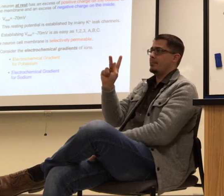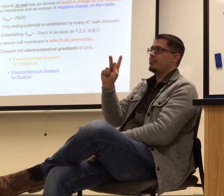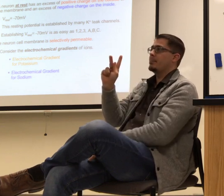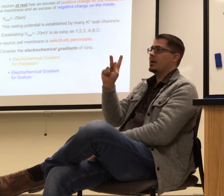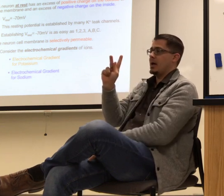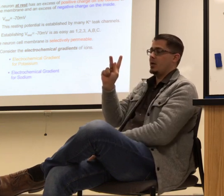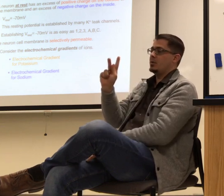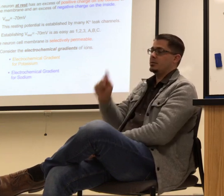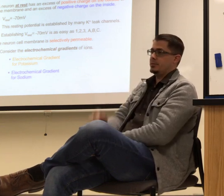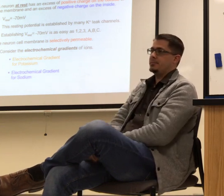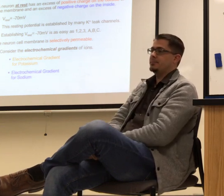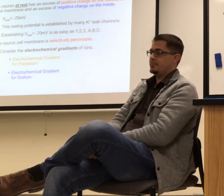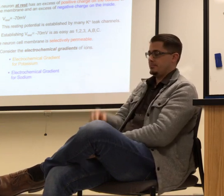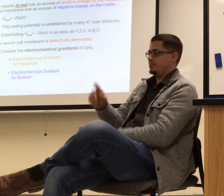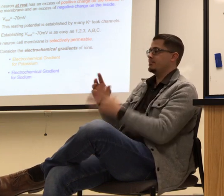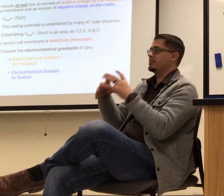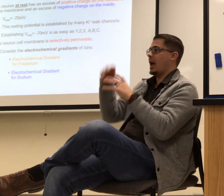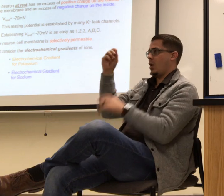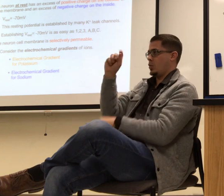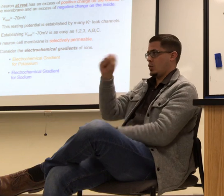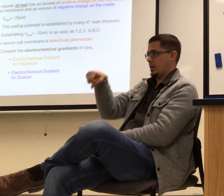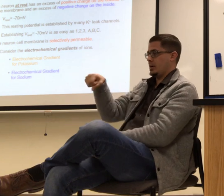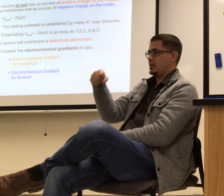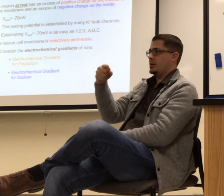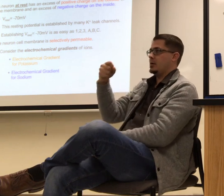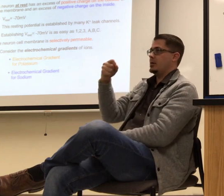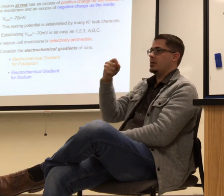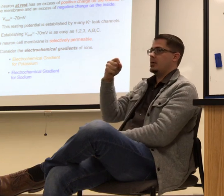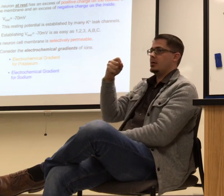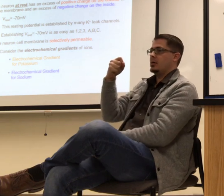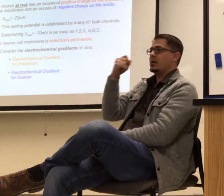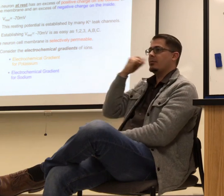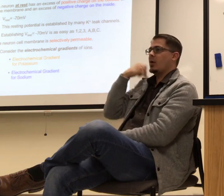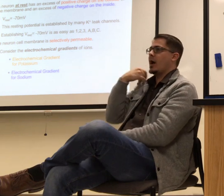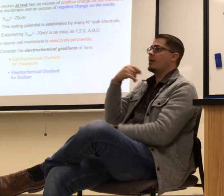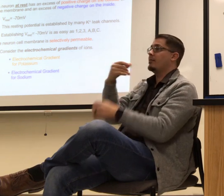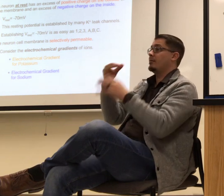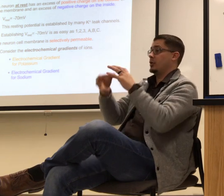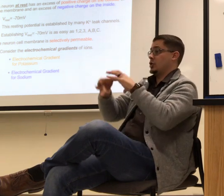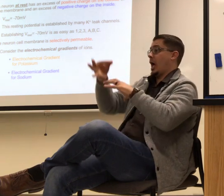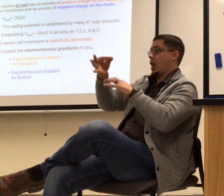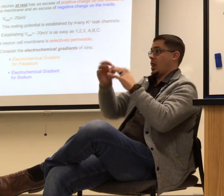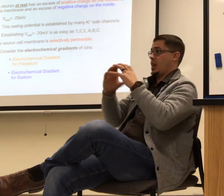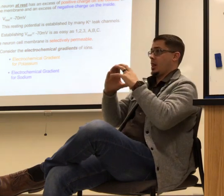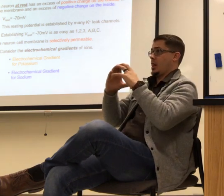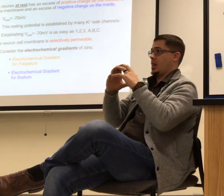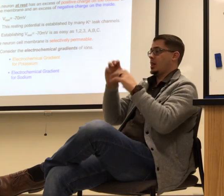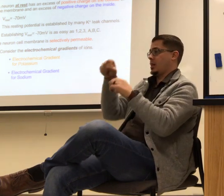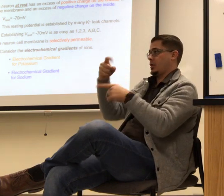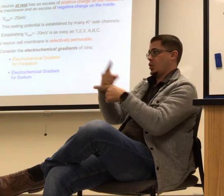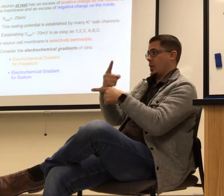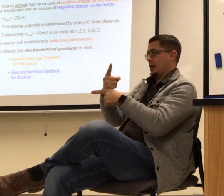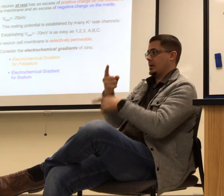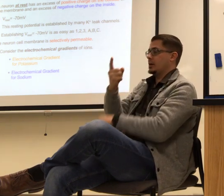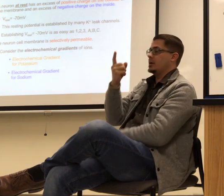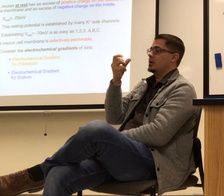Potassium would flow out if there was a channel for it to flow through. That is correct. So